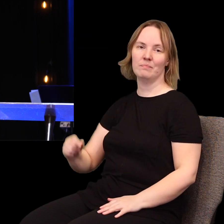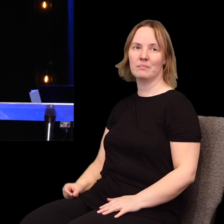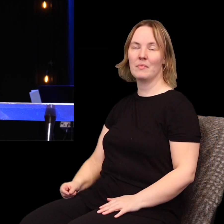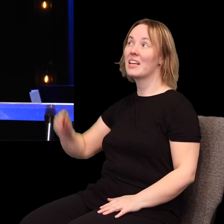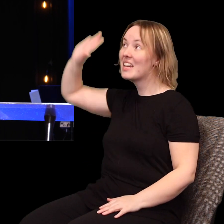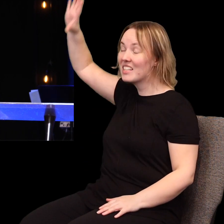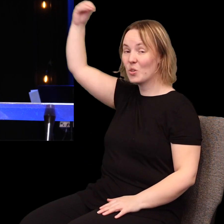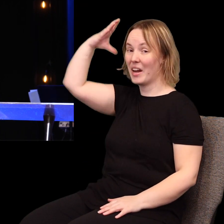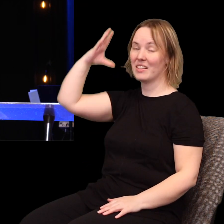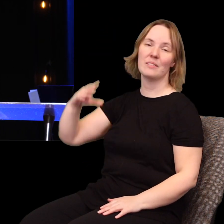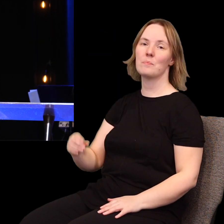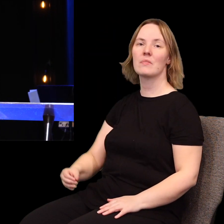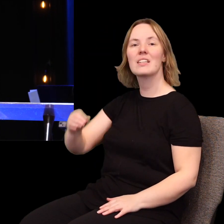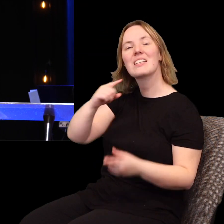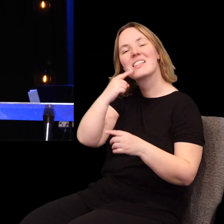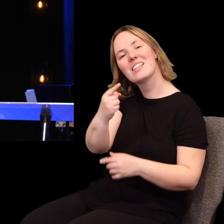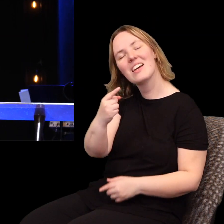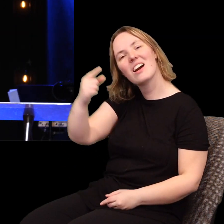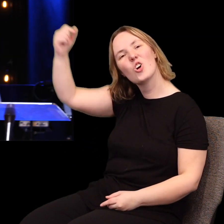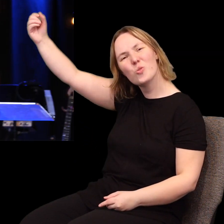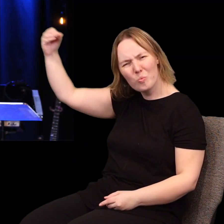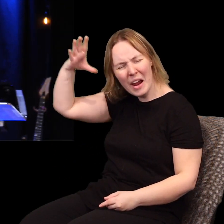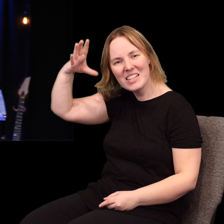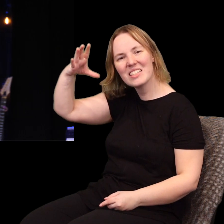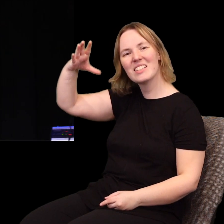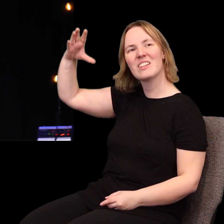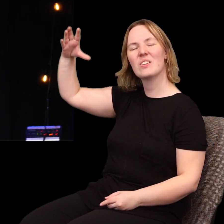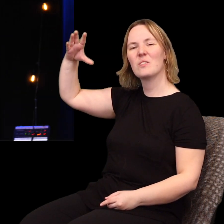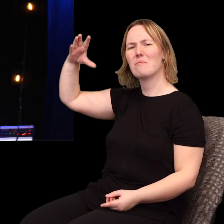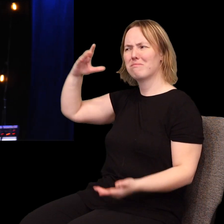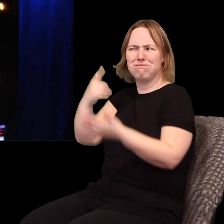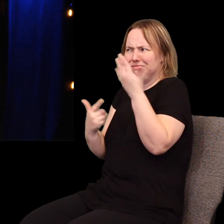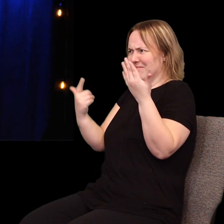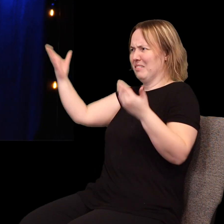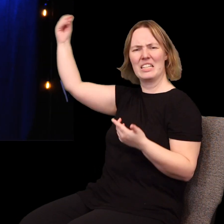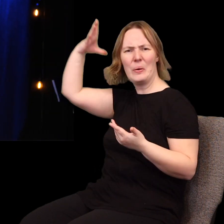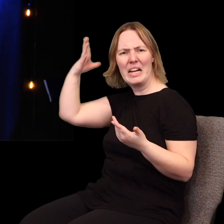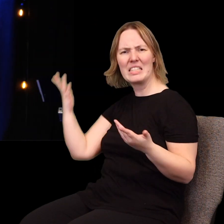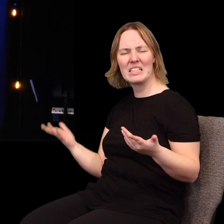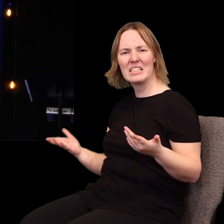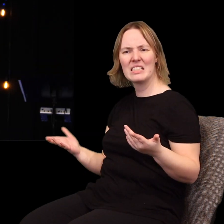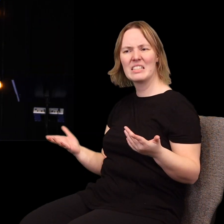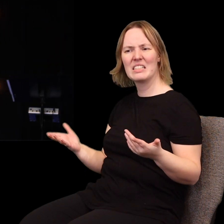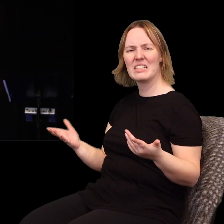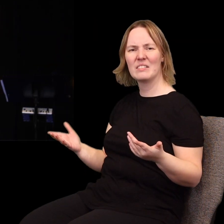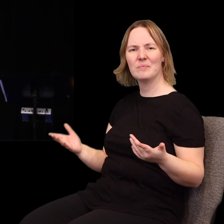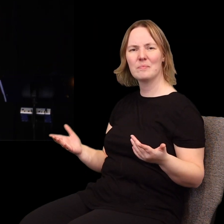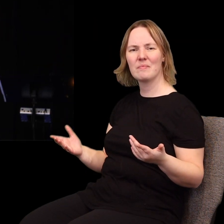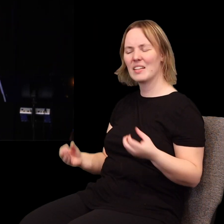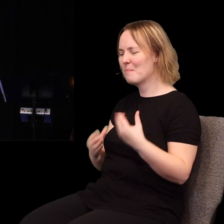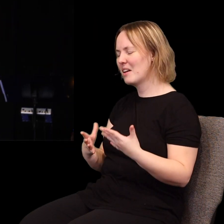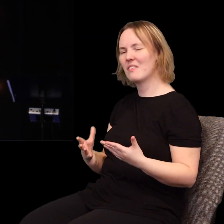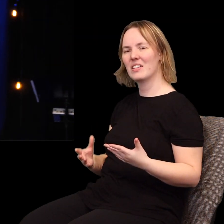grace. By my grace. Say that word, grace. What is grace